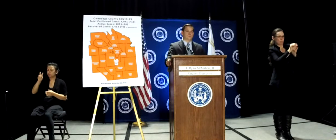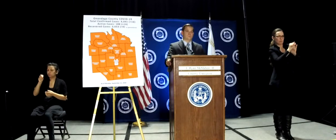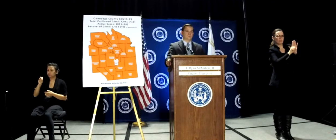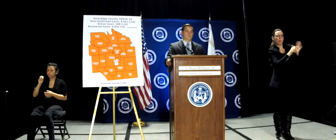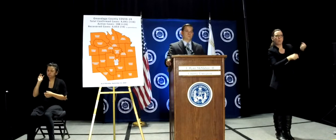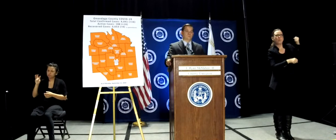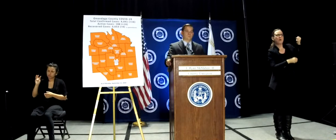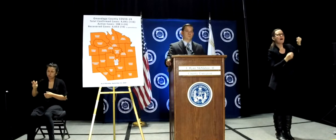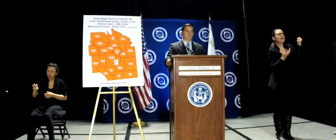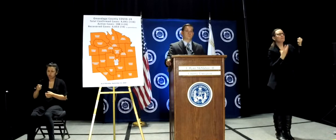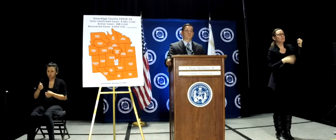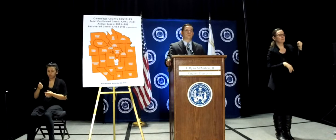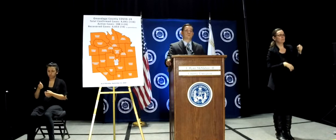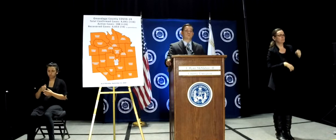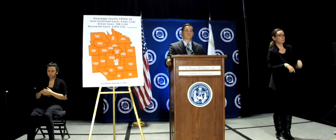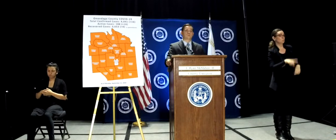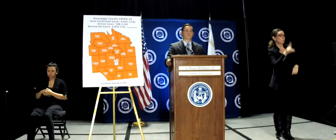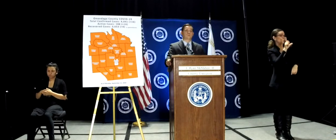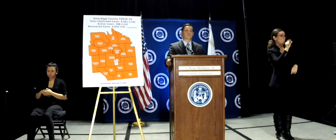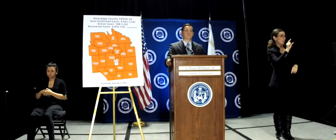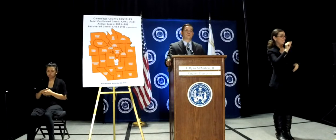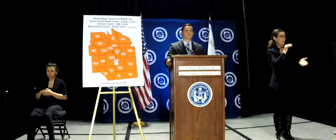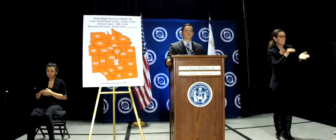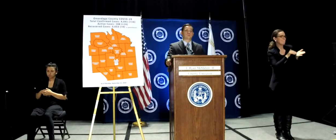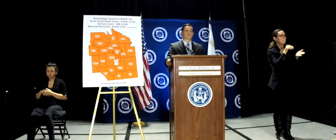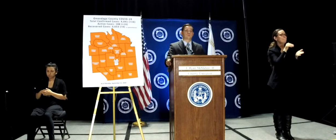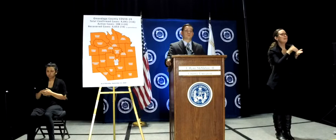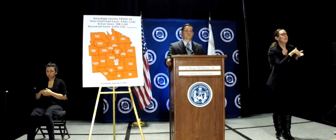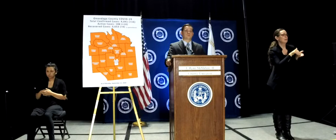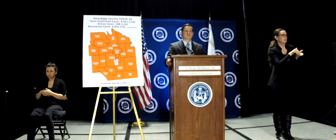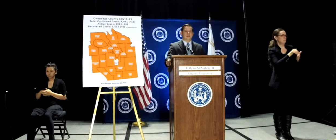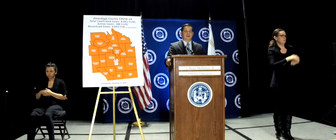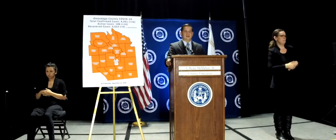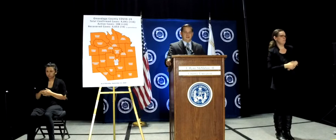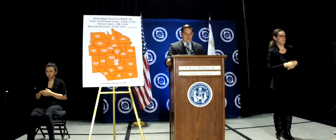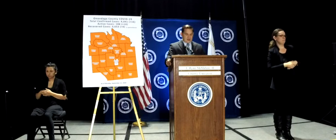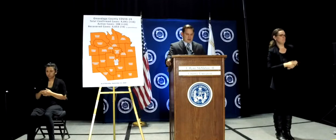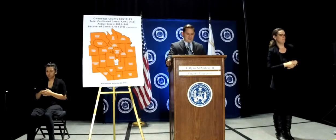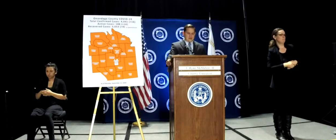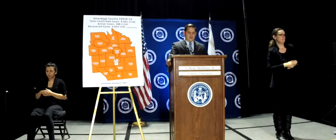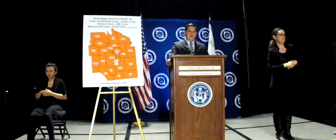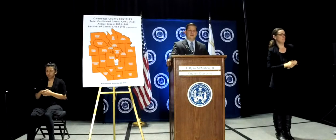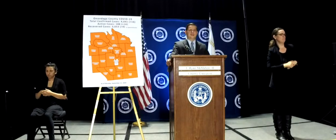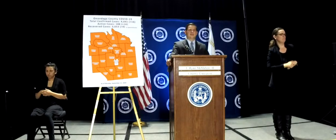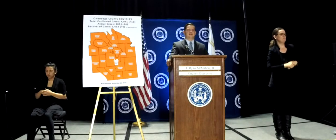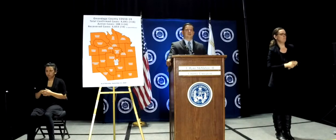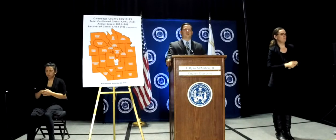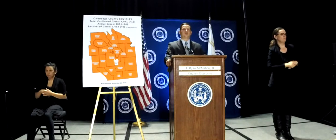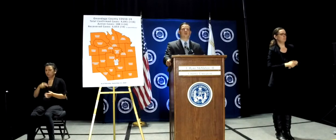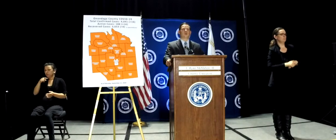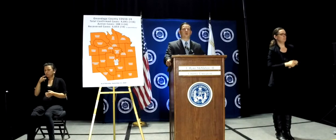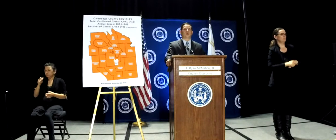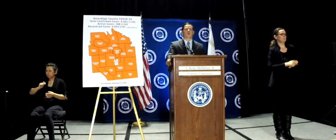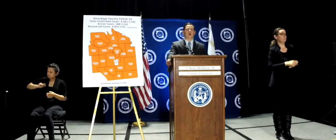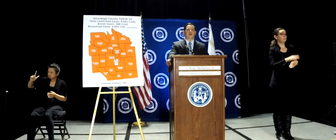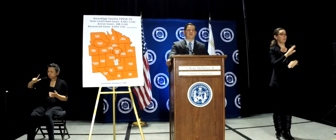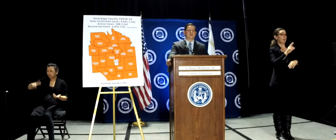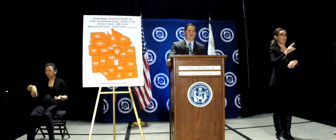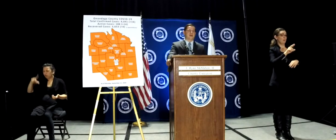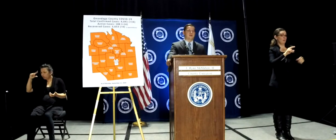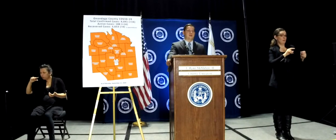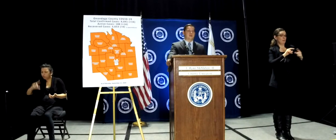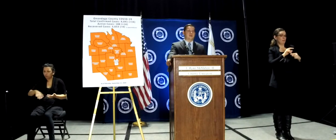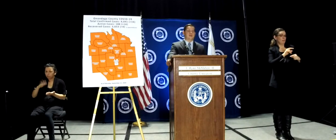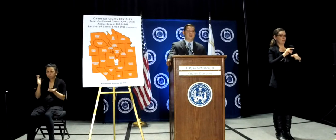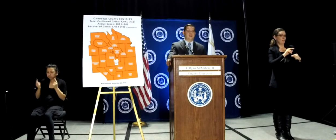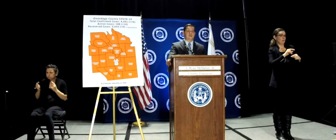50 kids tested today at MBT Bank. Is that considered a good number, you think? Or it's kind of hard to, I know, Yeah. considering if they show up, they have symptoms, but do we consider that Right. a